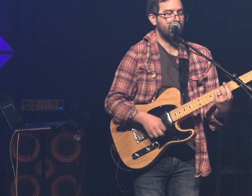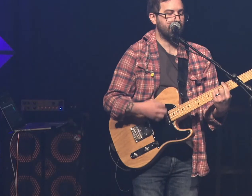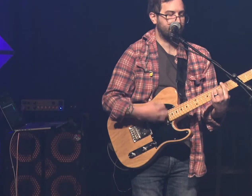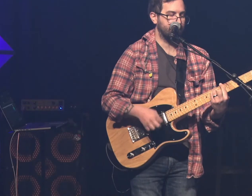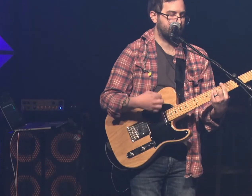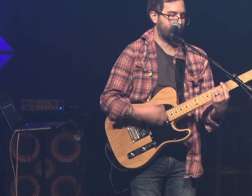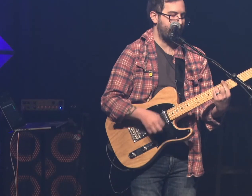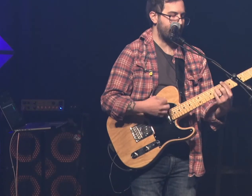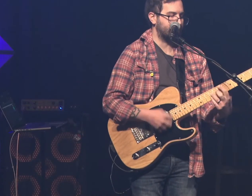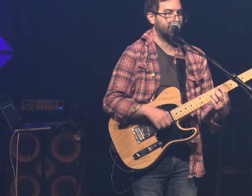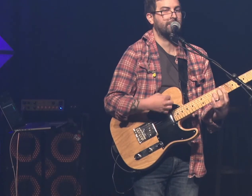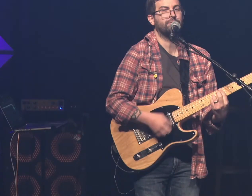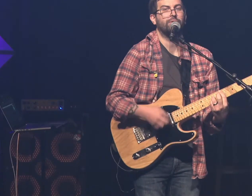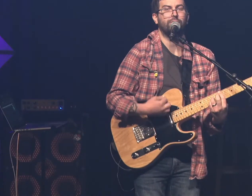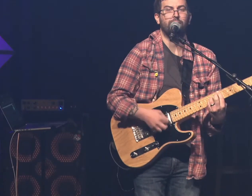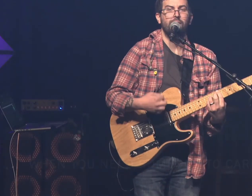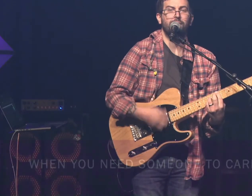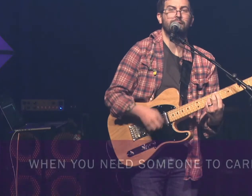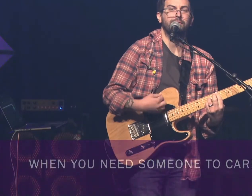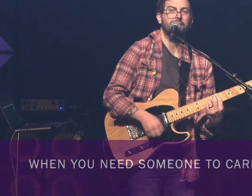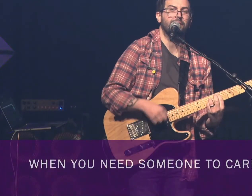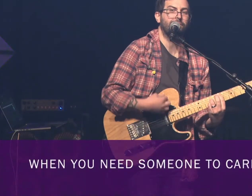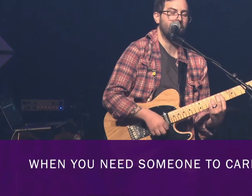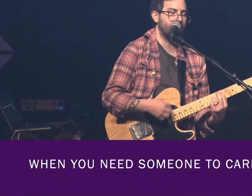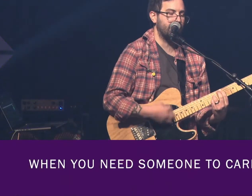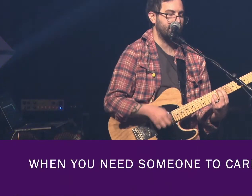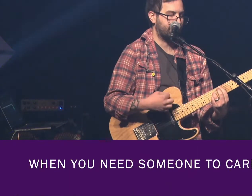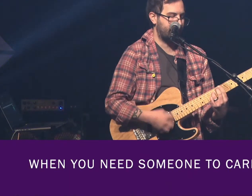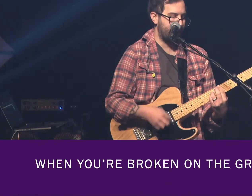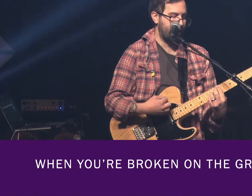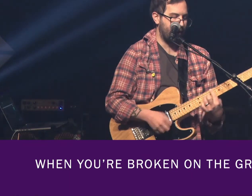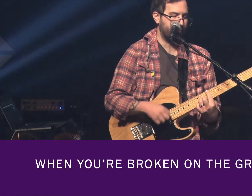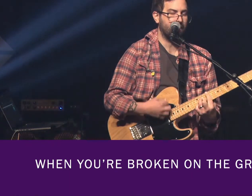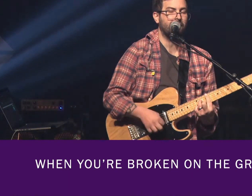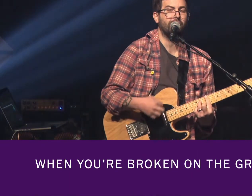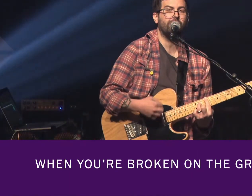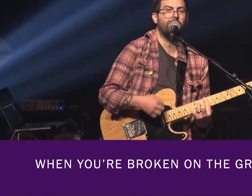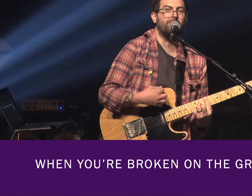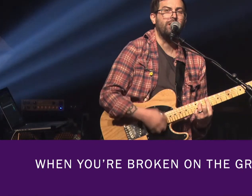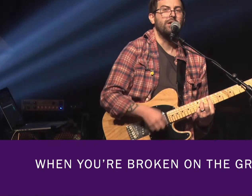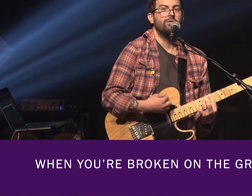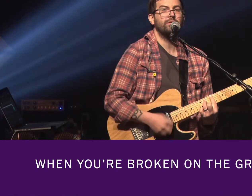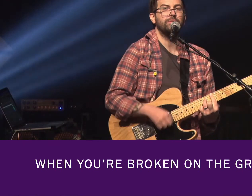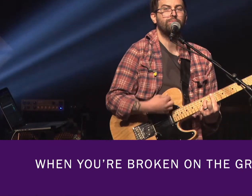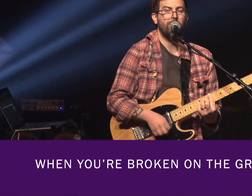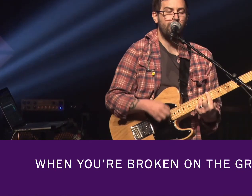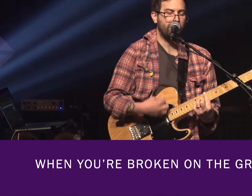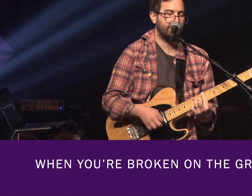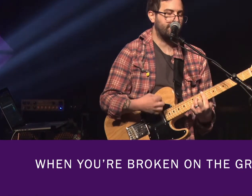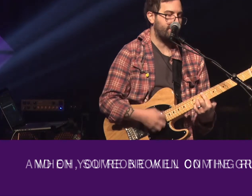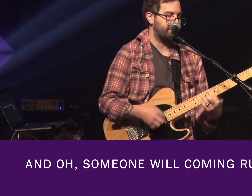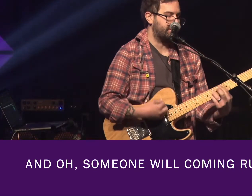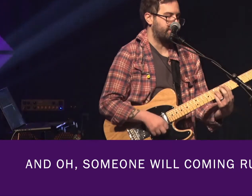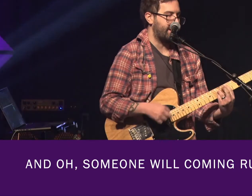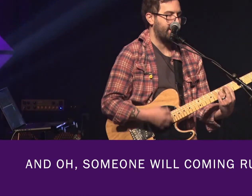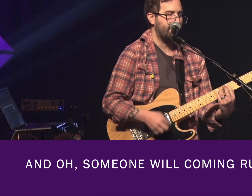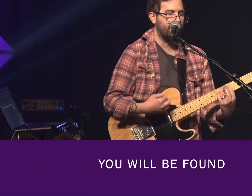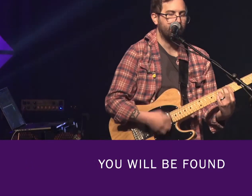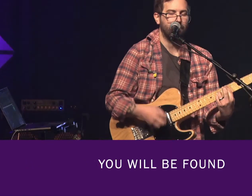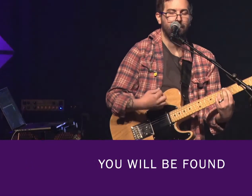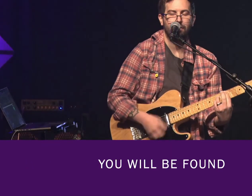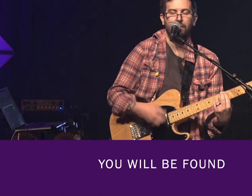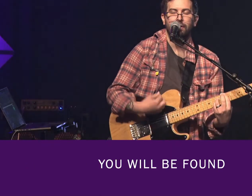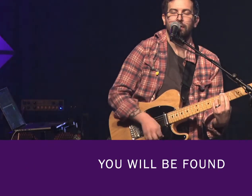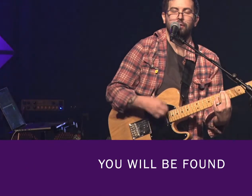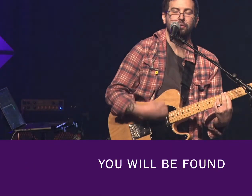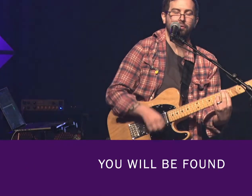The dark comes crashing through, when you need someone to carry you, when you're broken on the